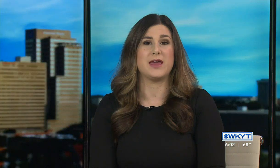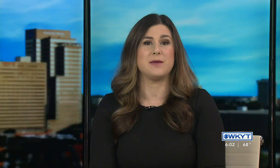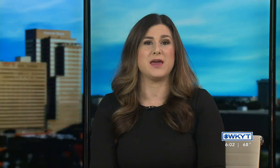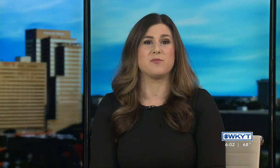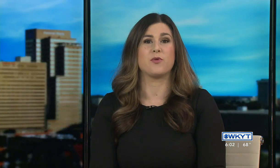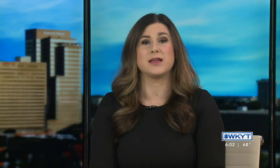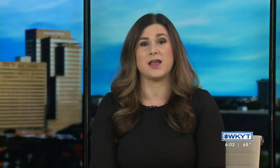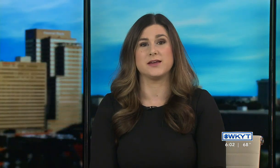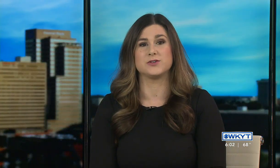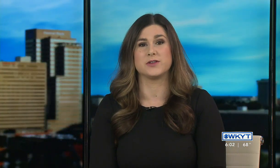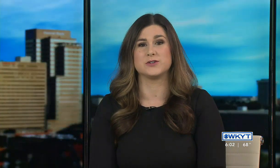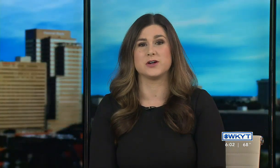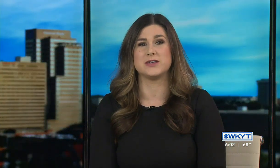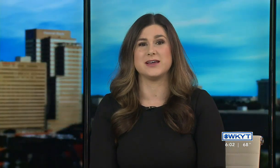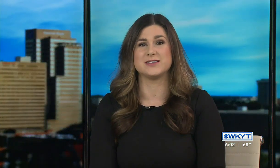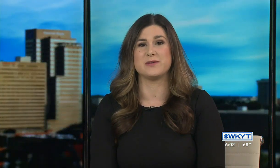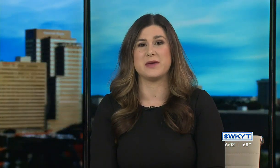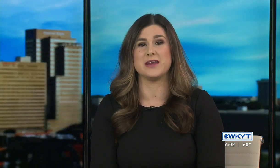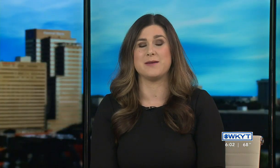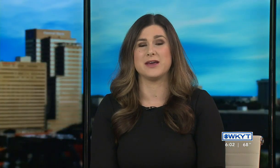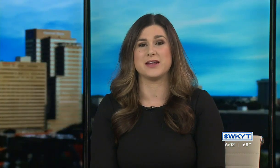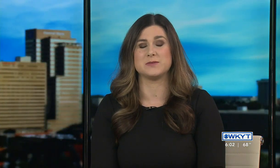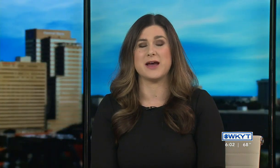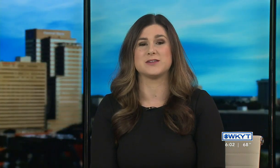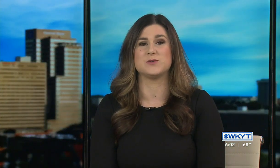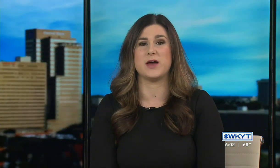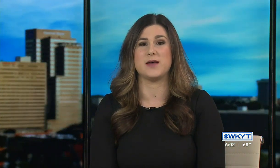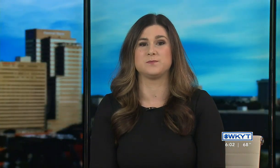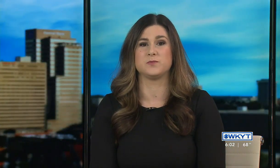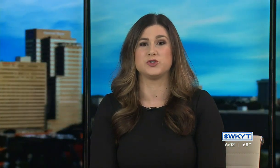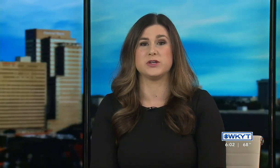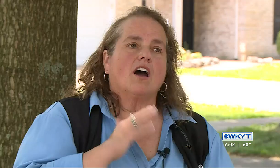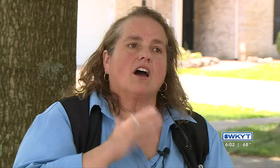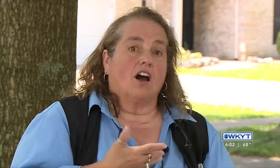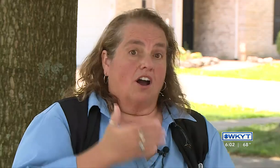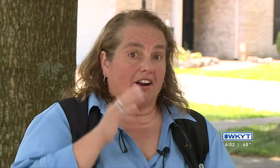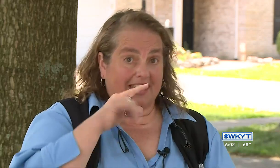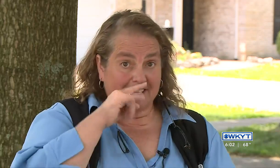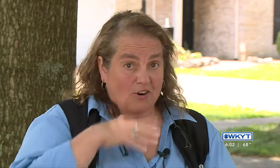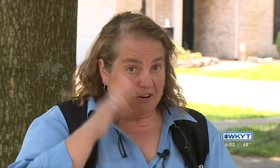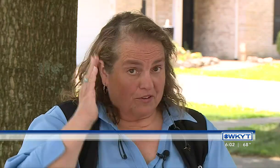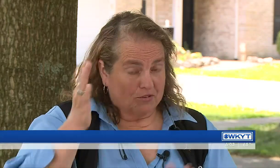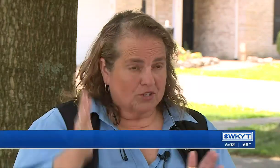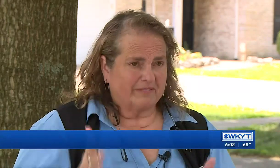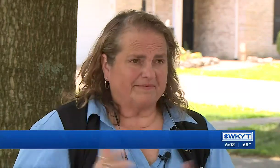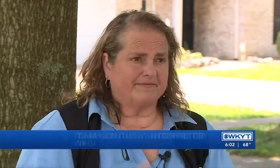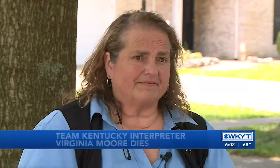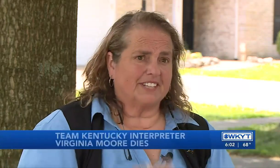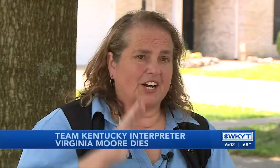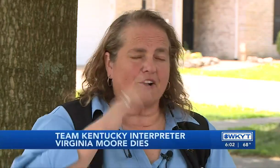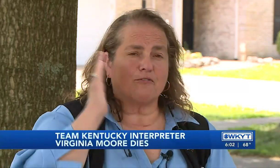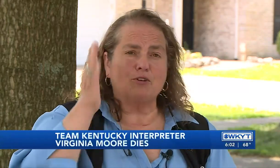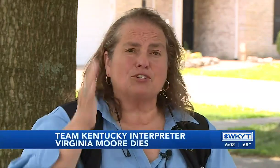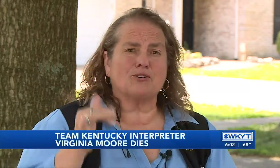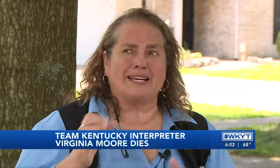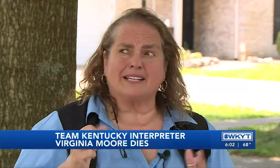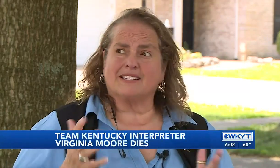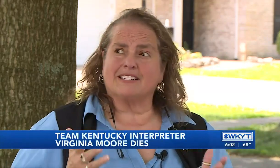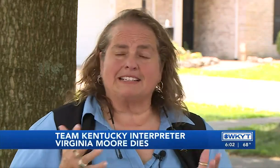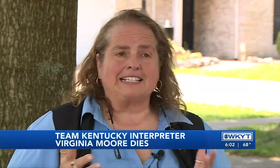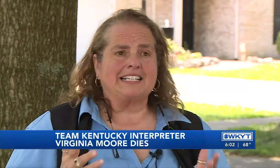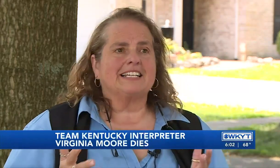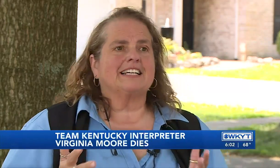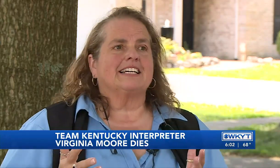woman who became a bright light during the dark days of the pandemic has passed away. Virginia Moore, a prominent member of Team Kentucky and a well-known sign